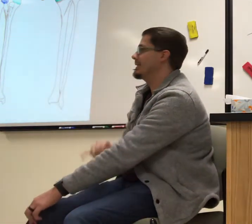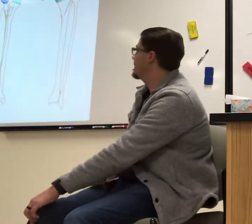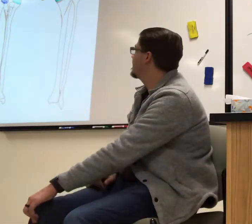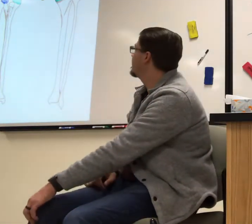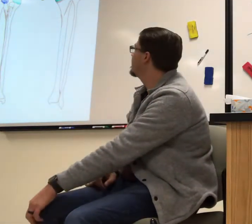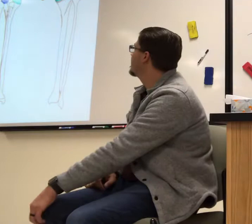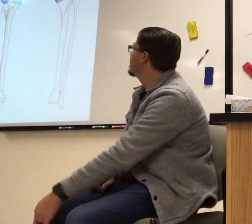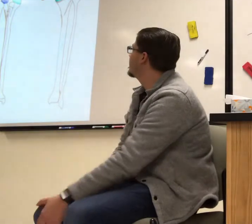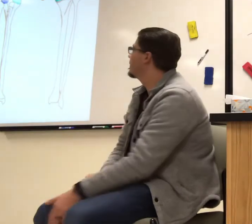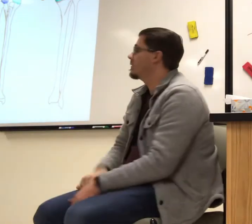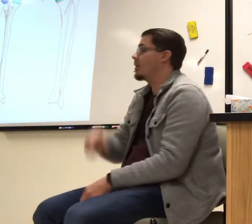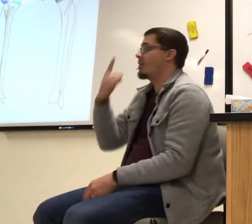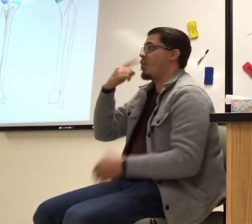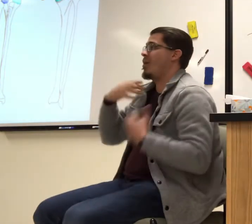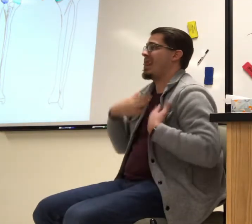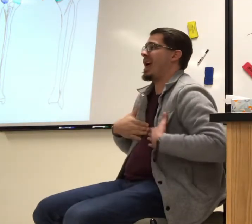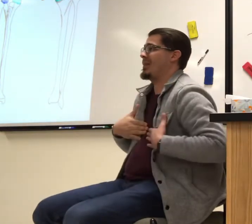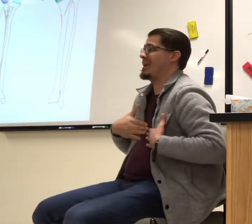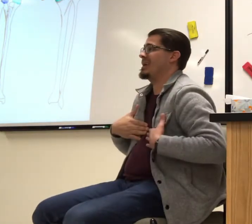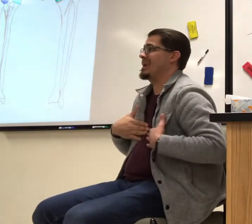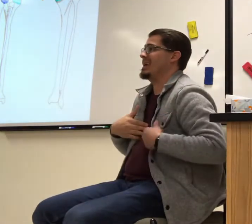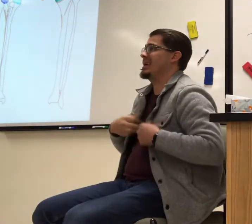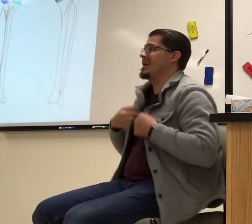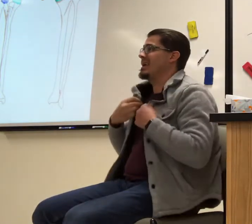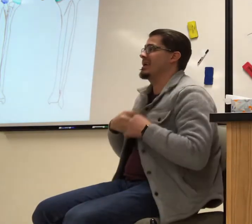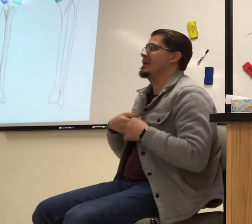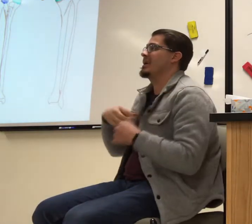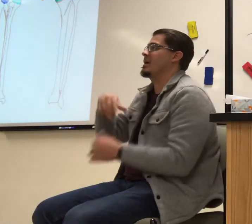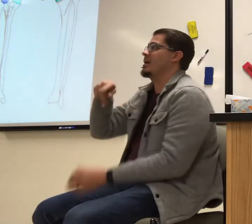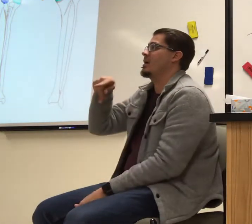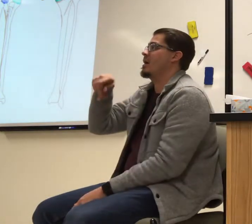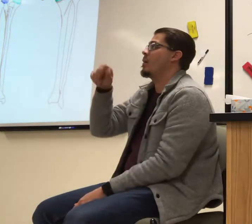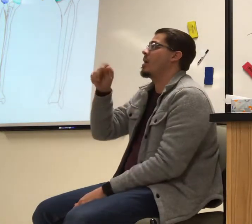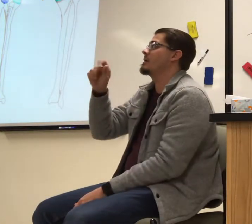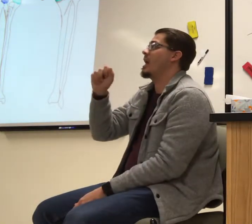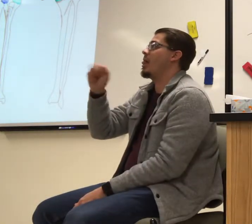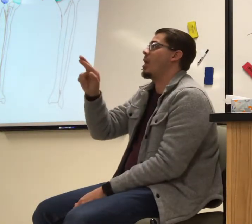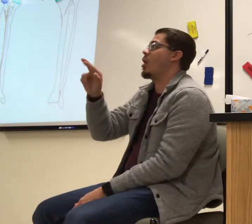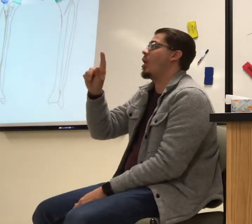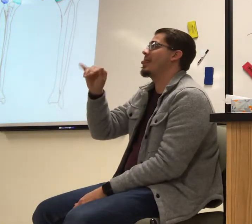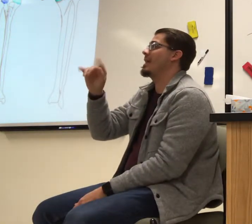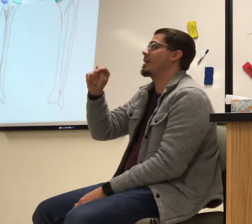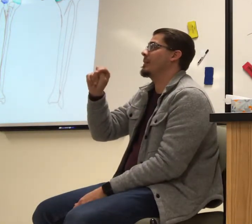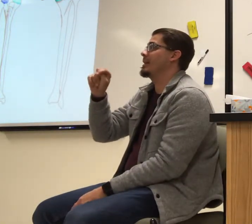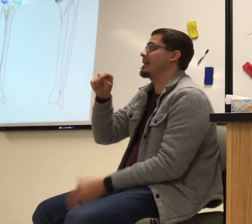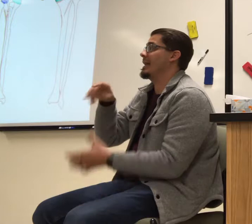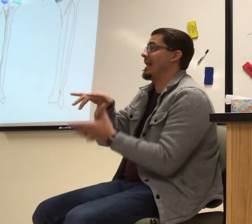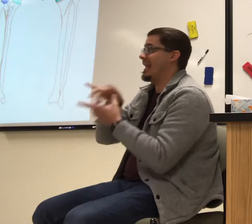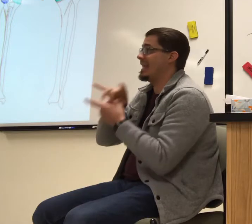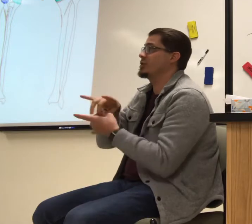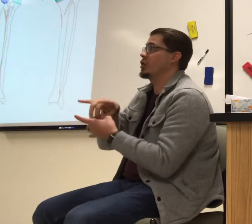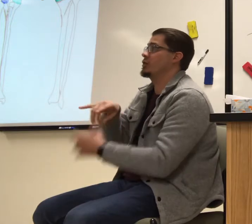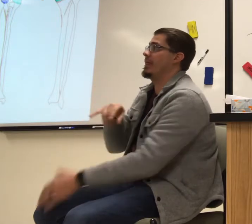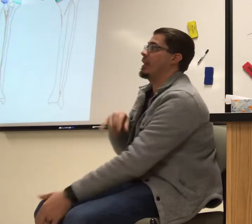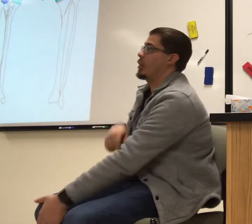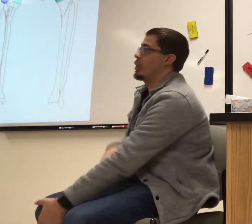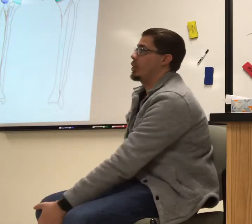Kneel on it. For anatomy, the patellar ligament inserts there.